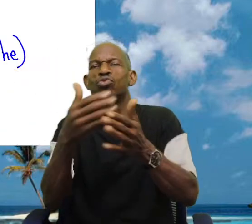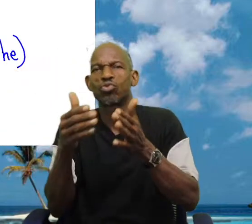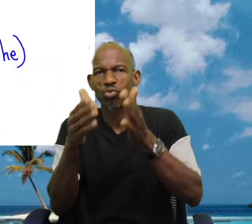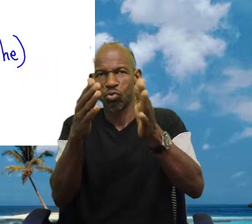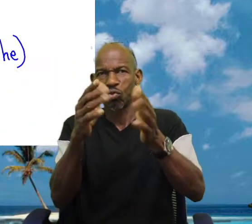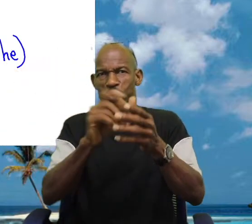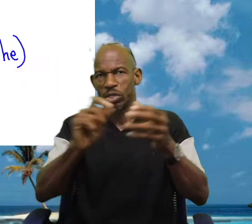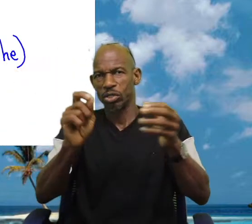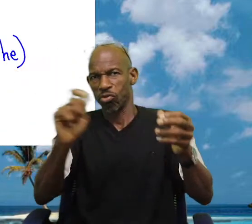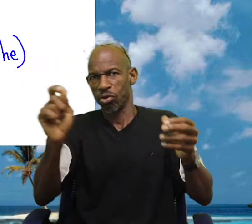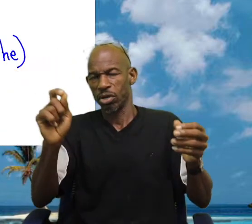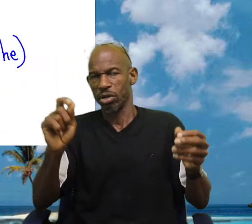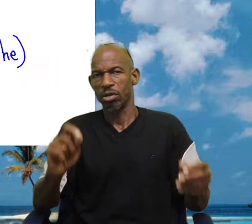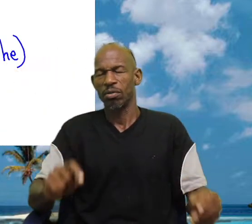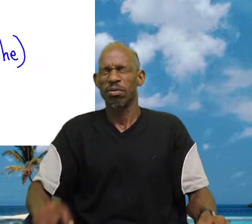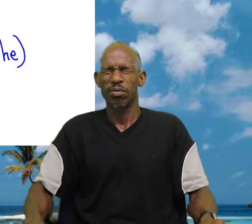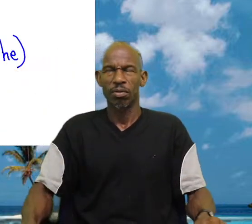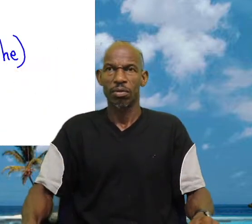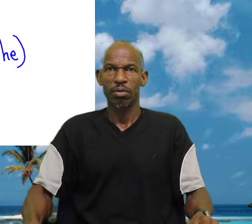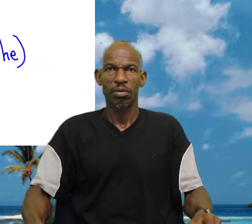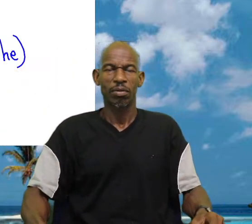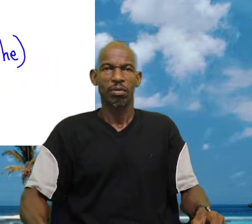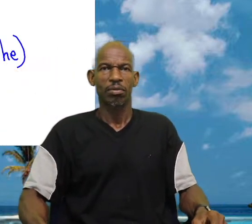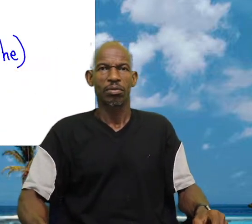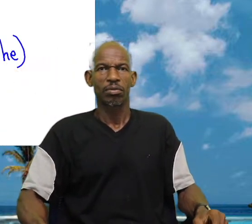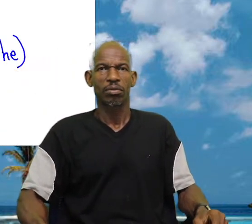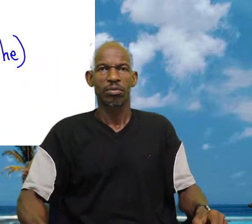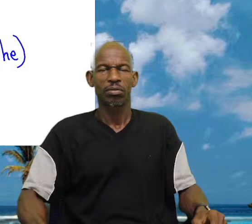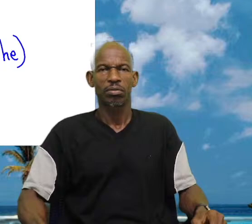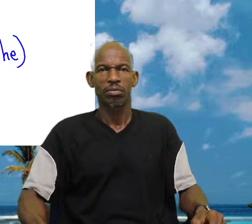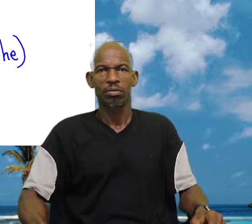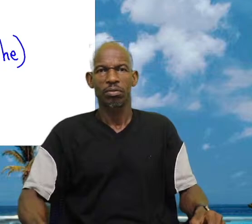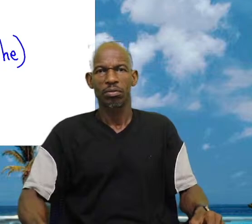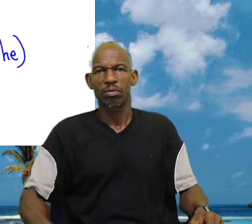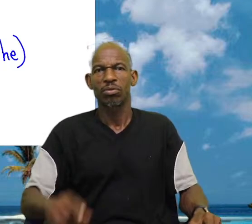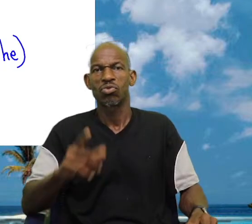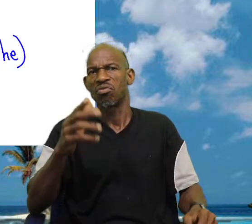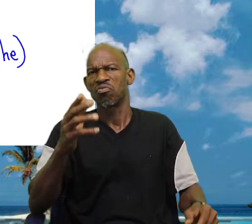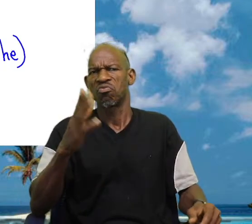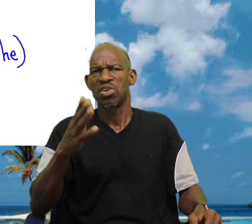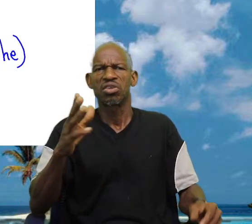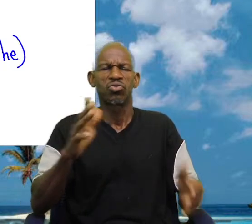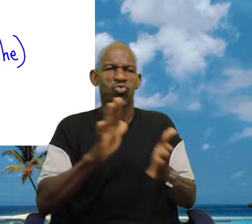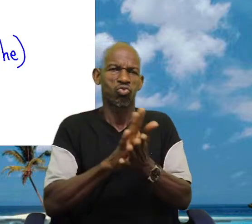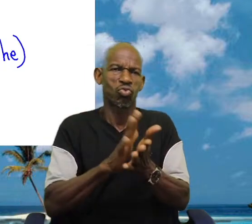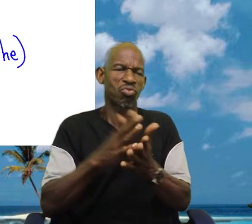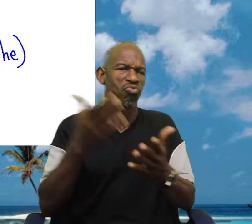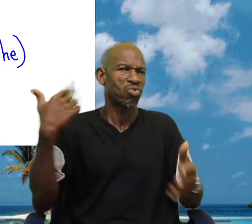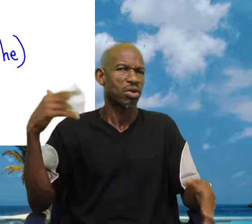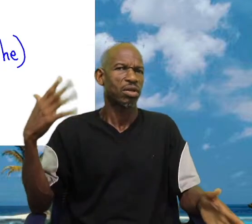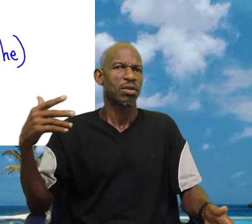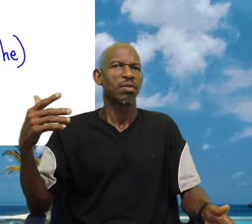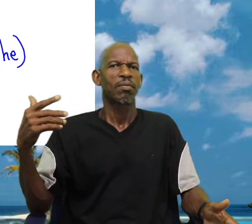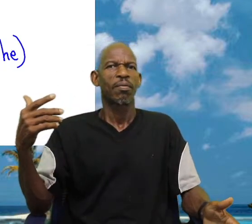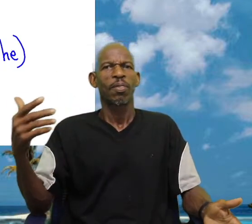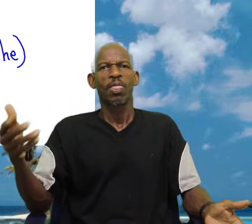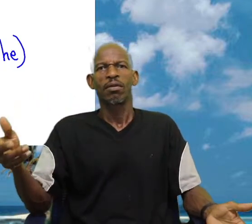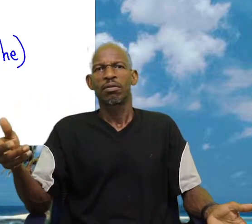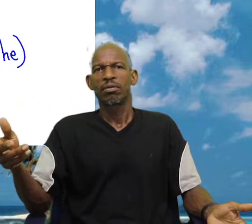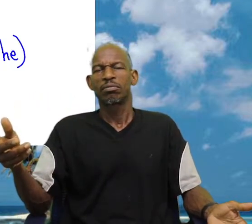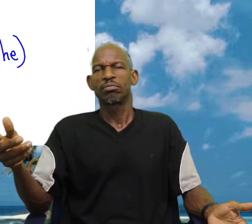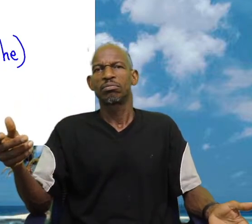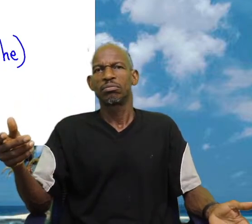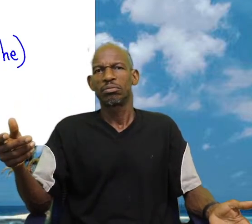you will learn. But because you have most of you all went to school already, and you all were exposed to